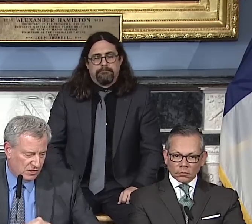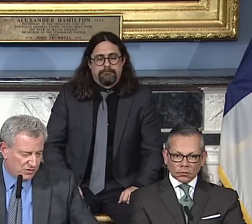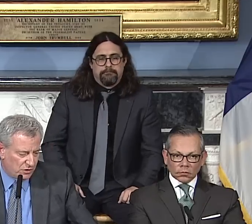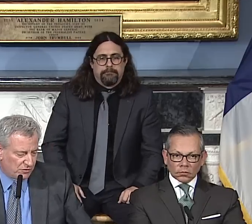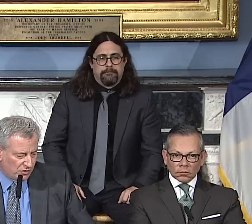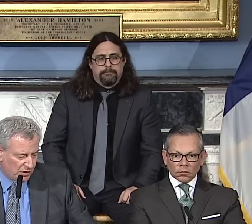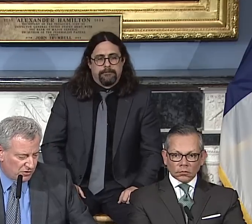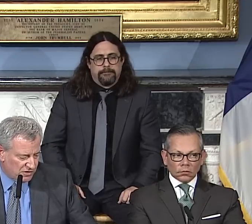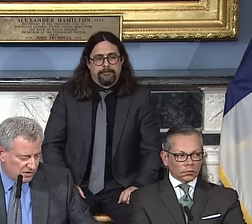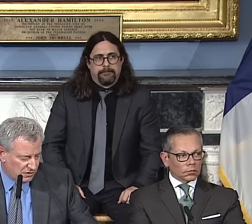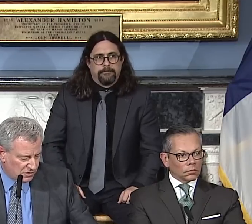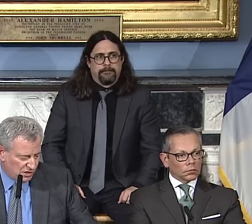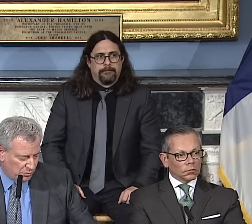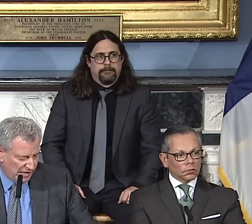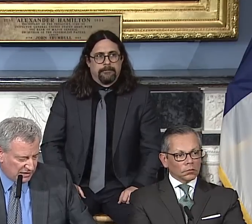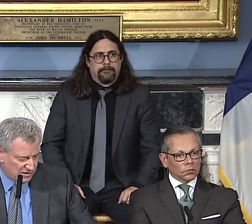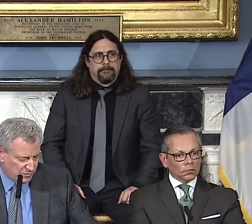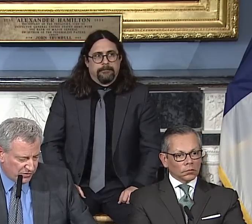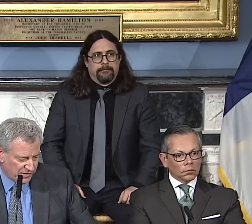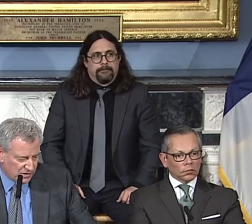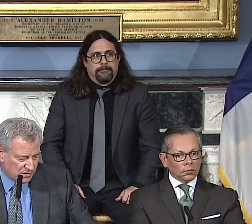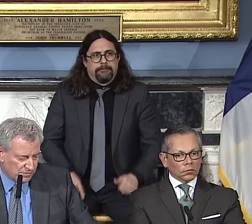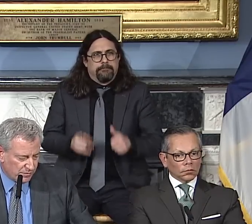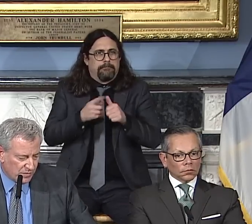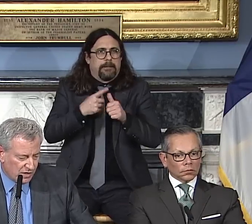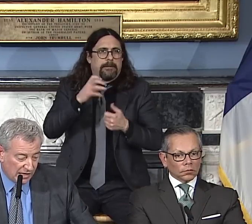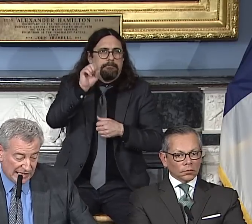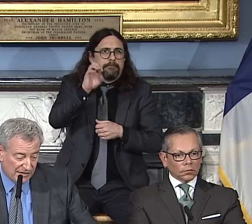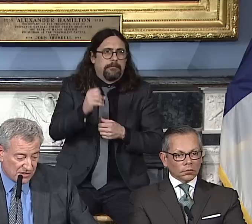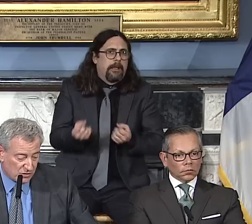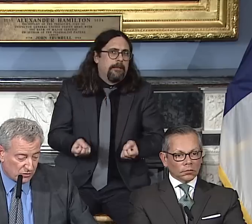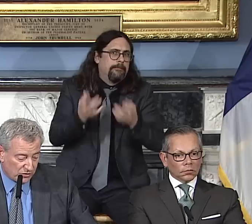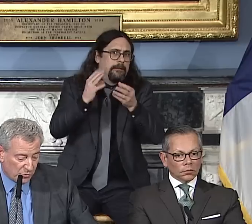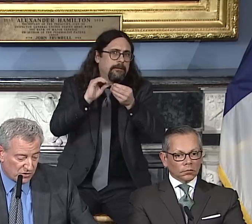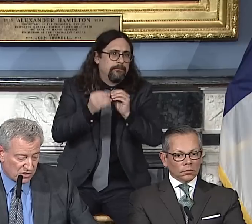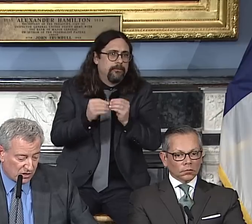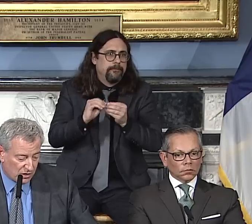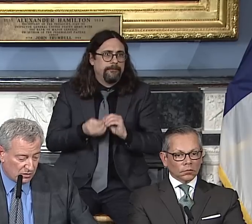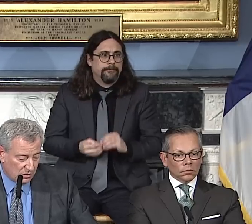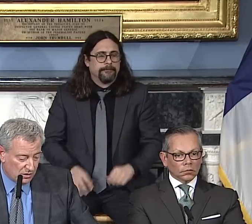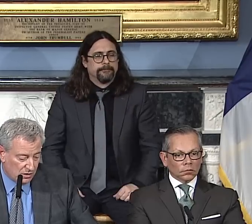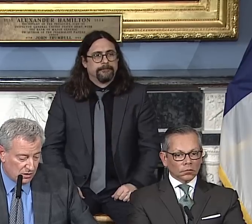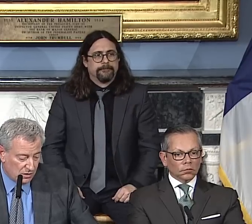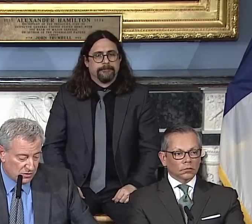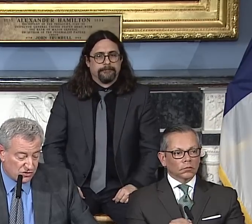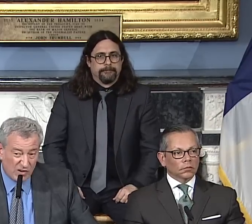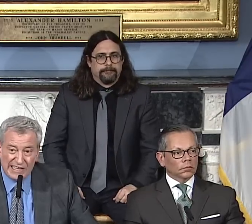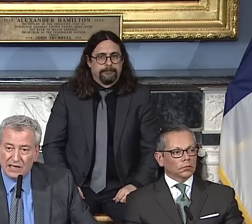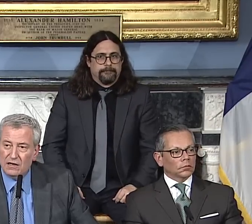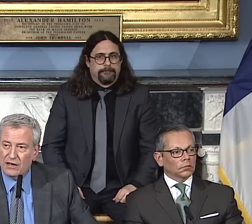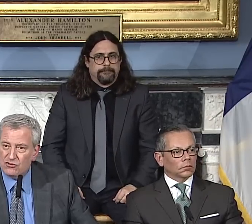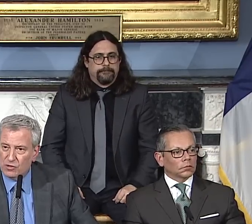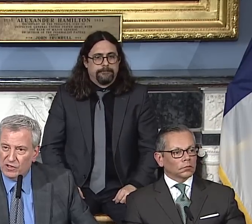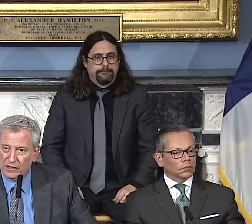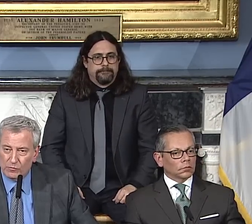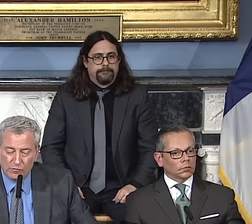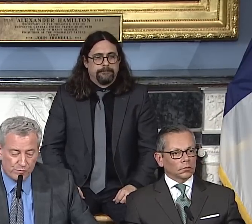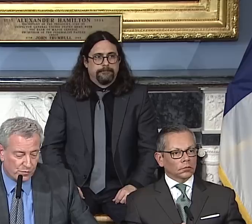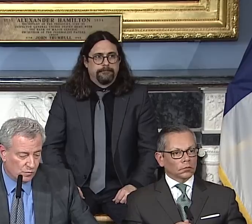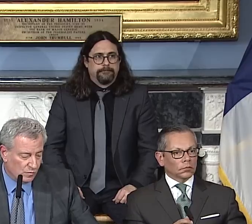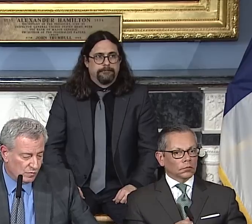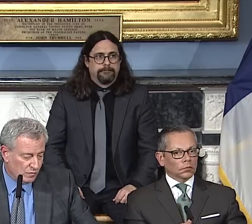Let me start with the overall numbers, and I'll just double back to some other things. Again, these overall numbers are striking and